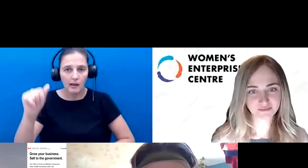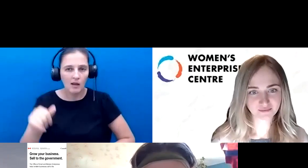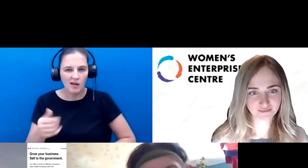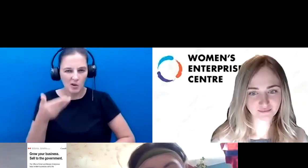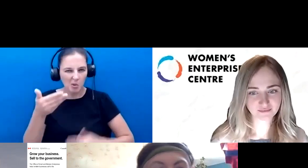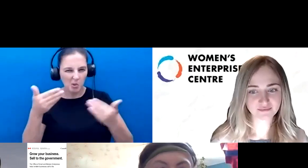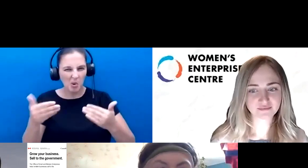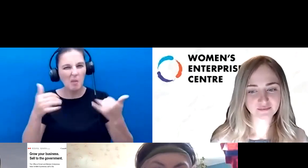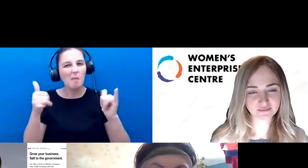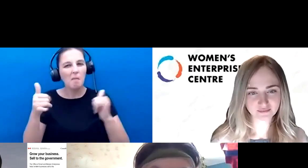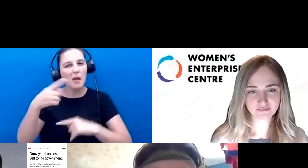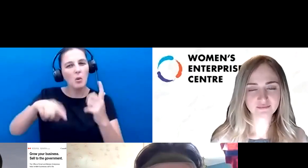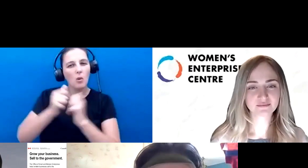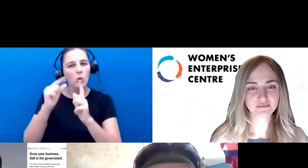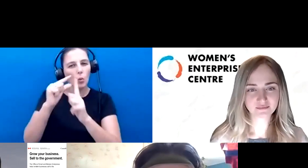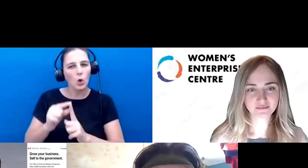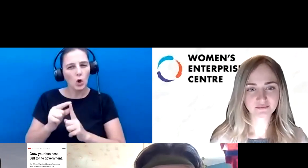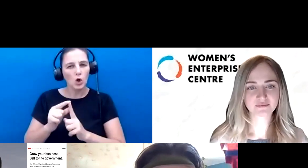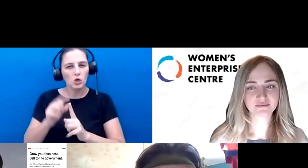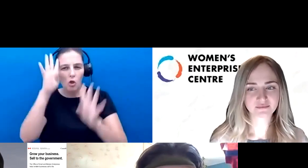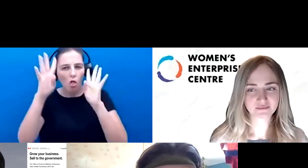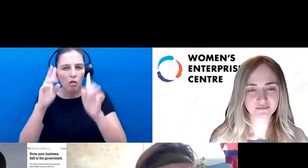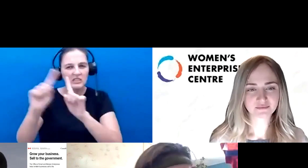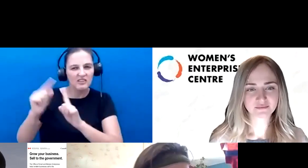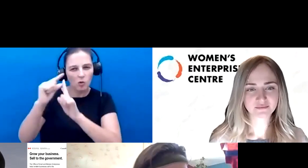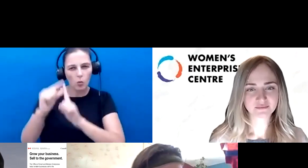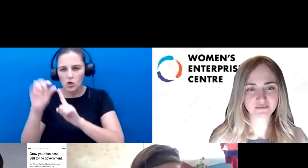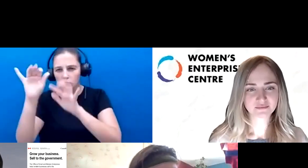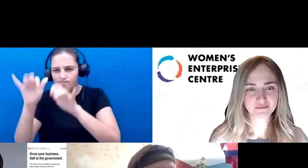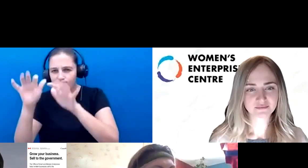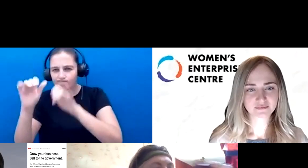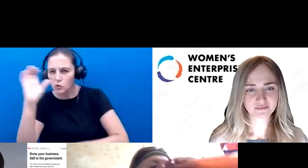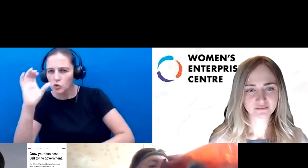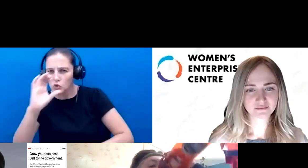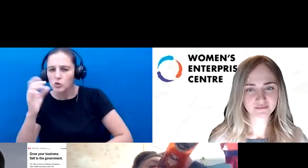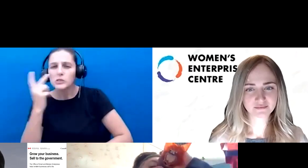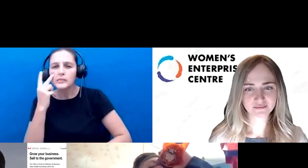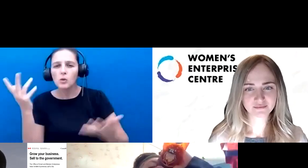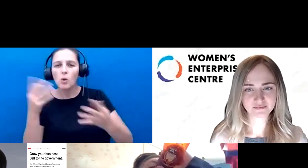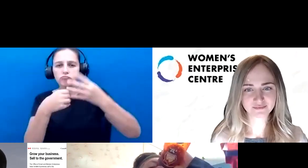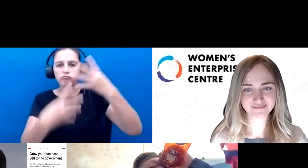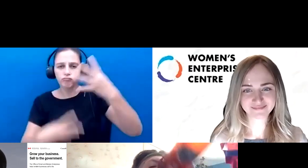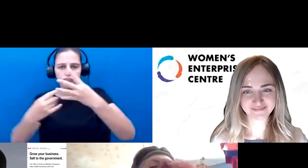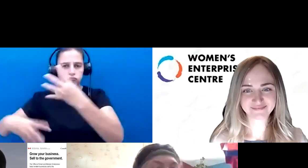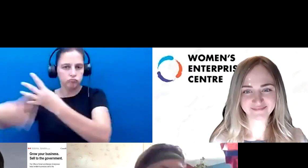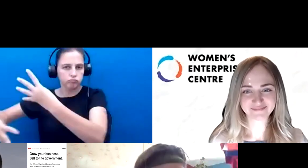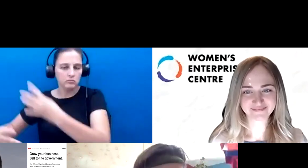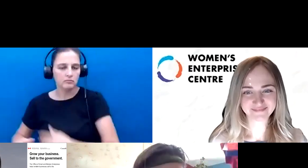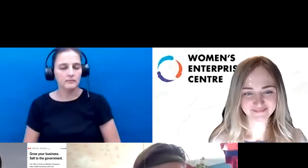so play with the different searches and see what kind of results you're getting.